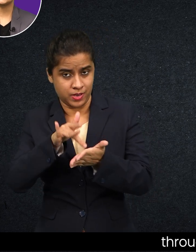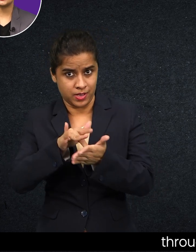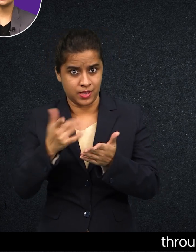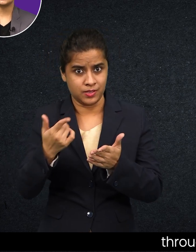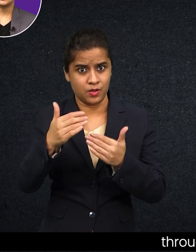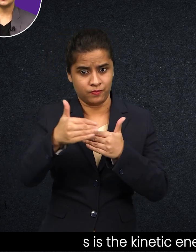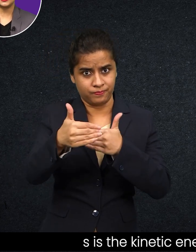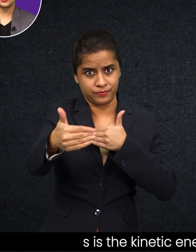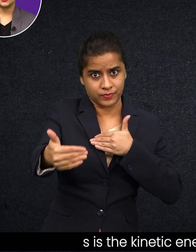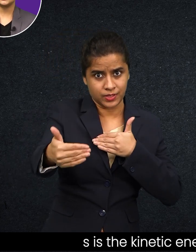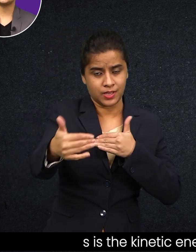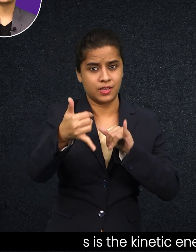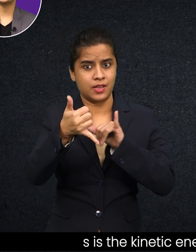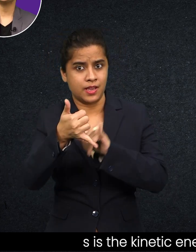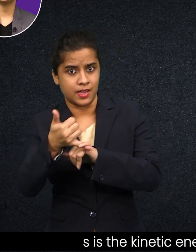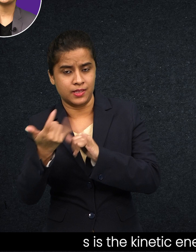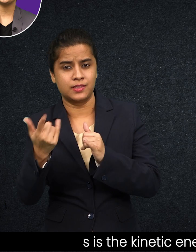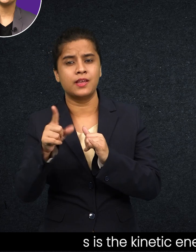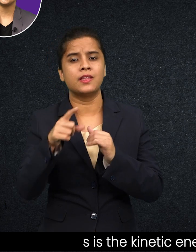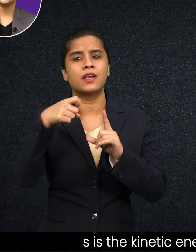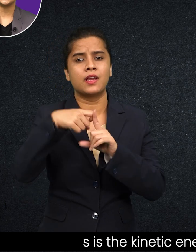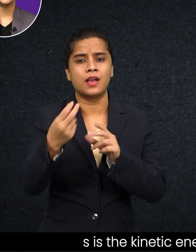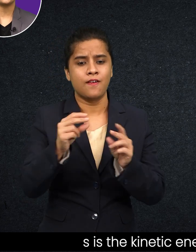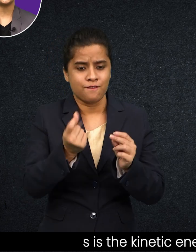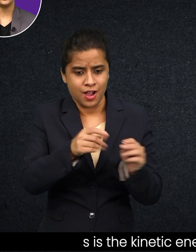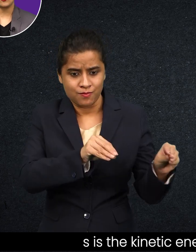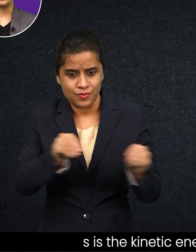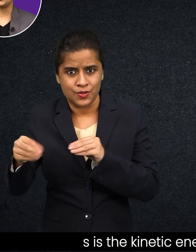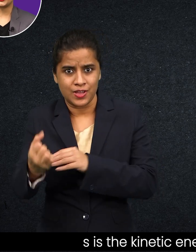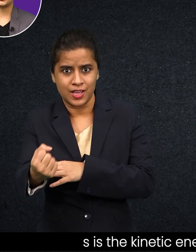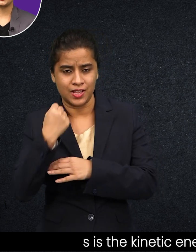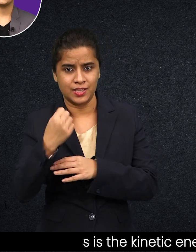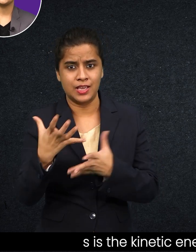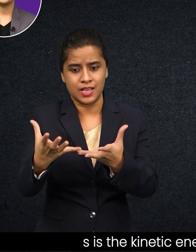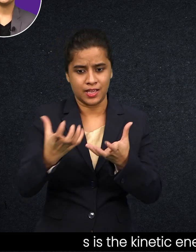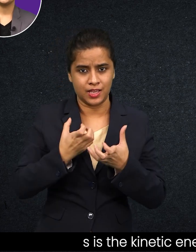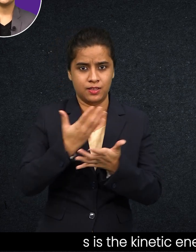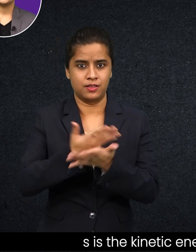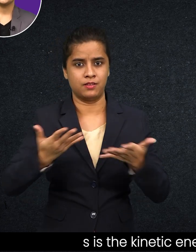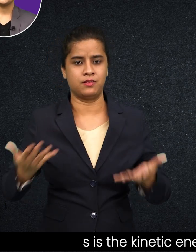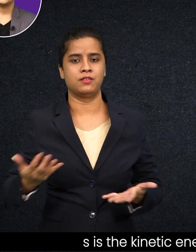a distance S is the kinetic energy gained by the object.